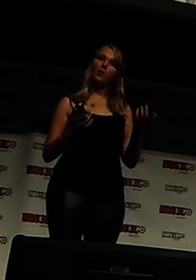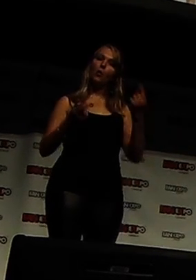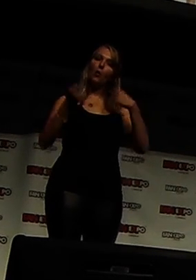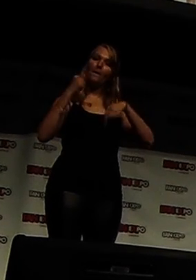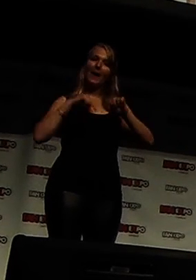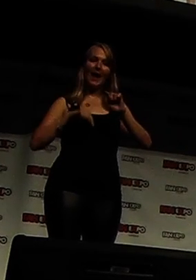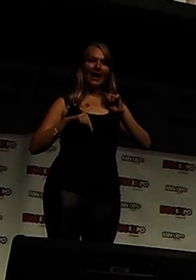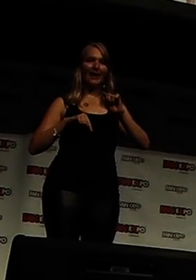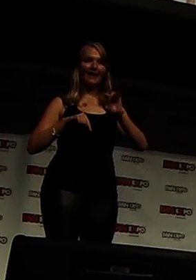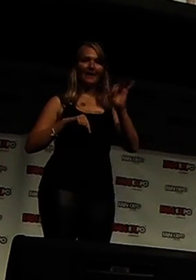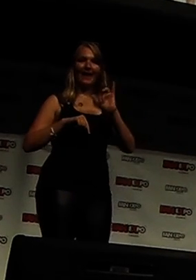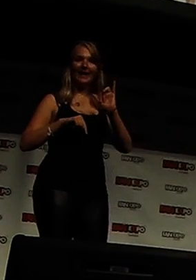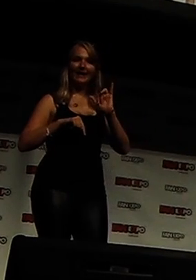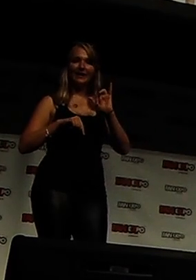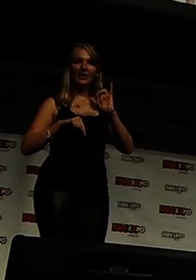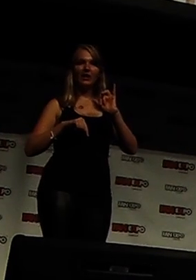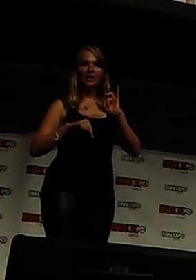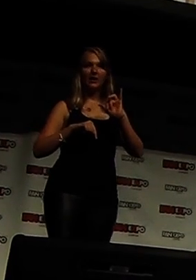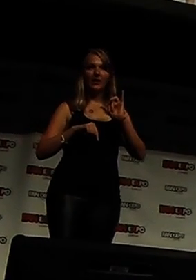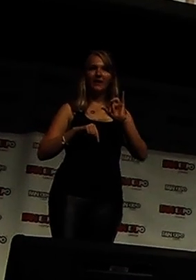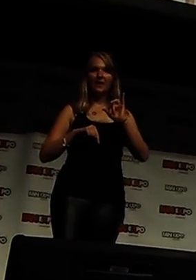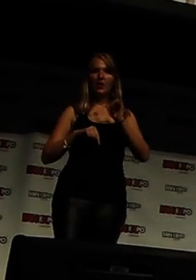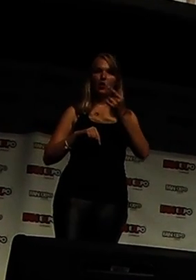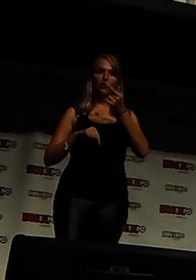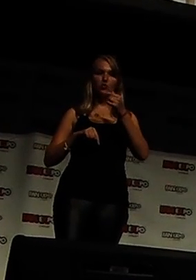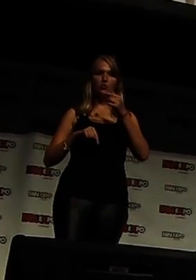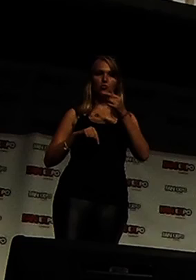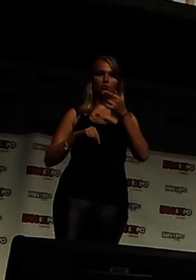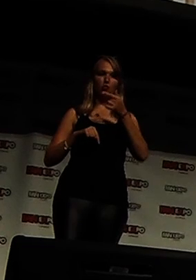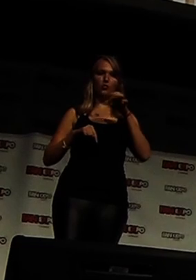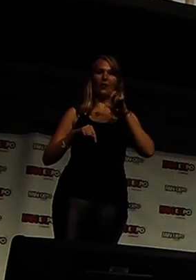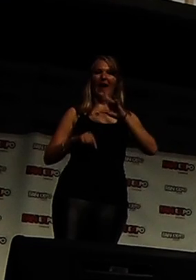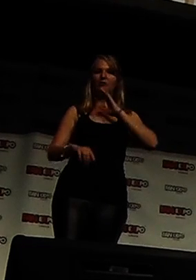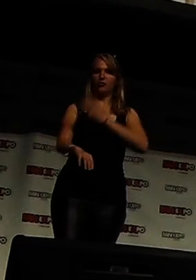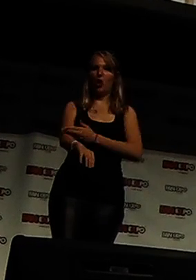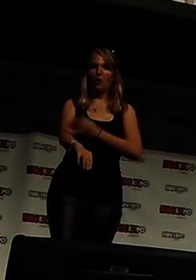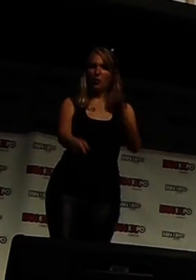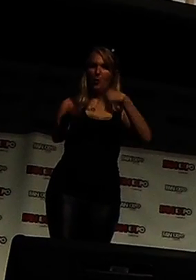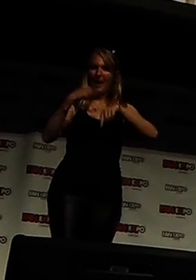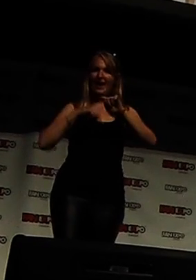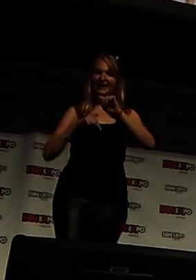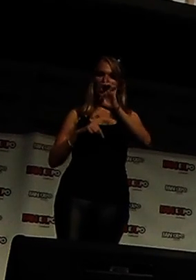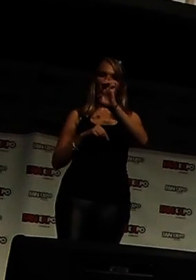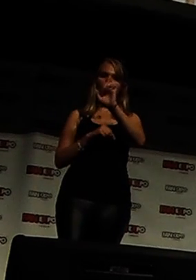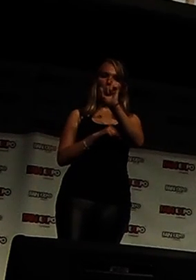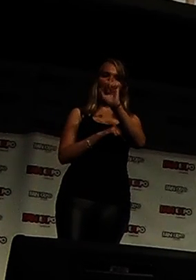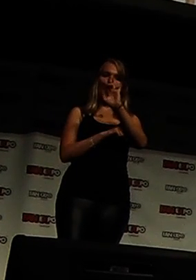Child and play the granddaughter. That'd be really cool.